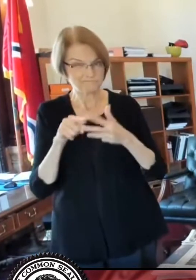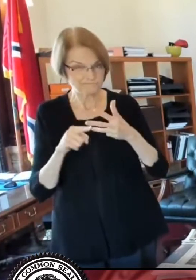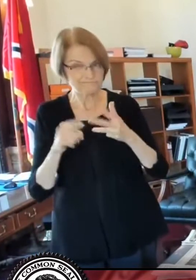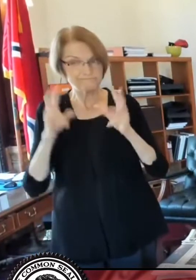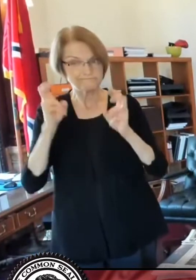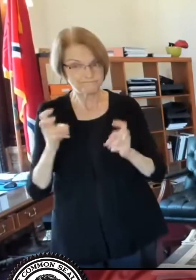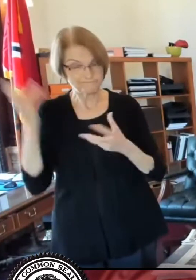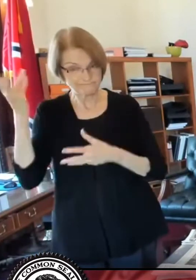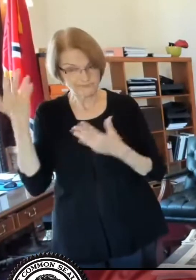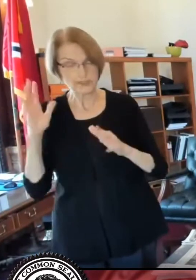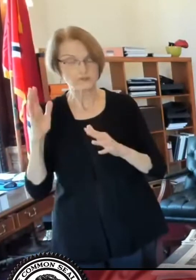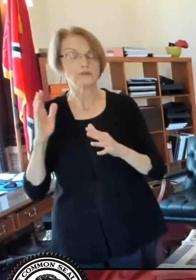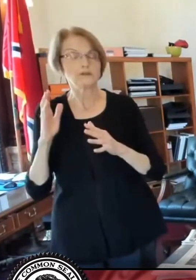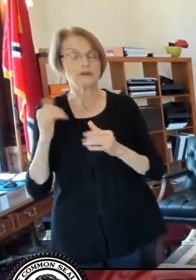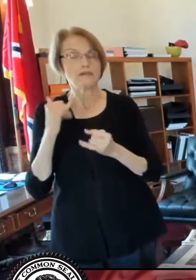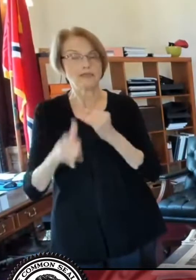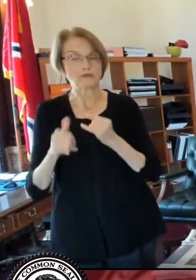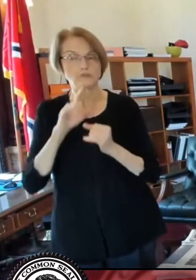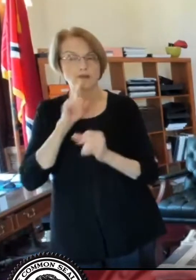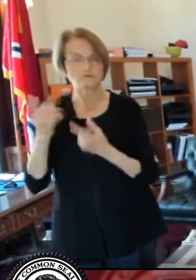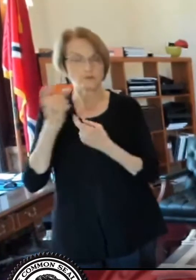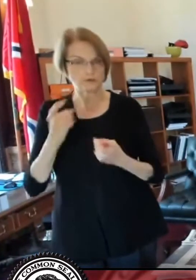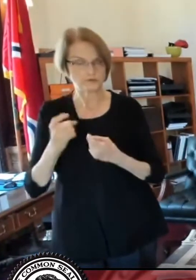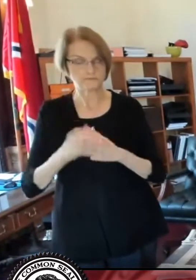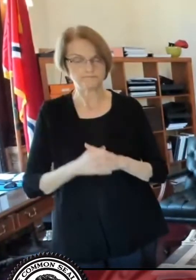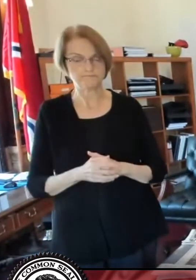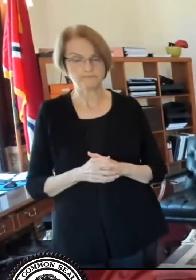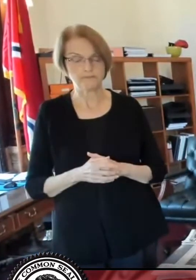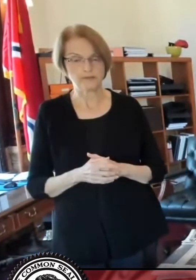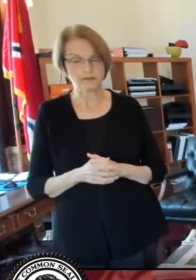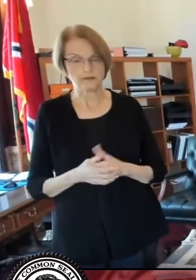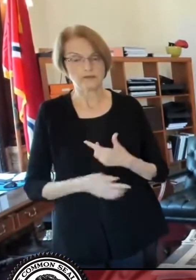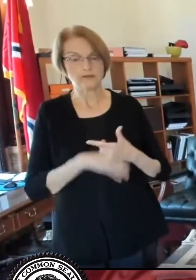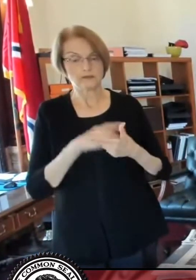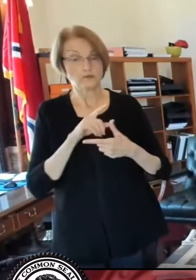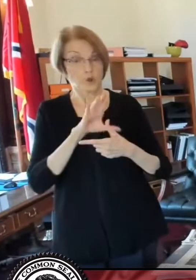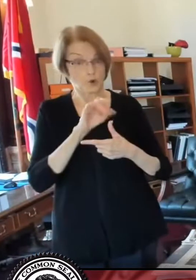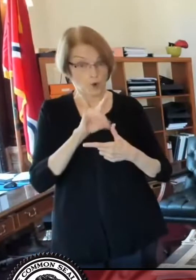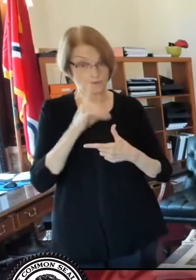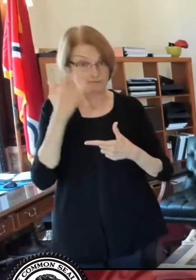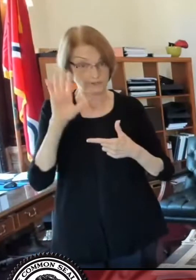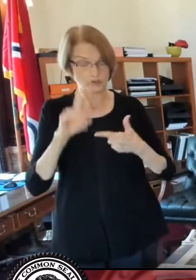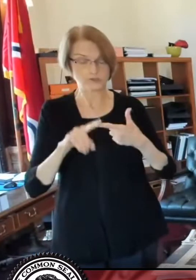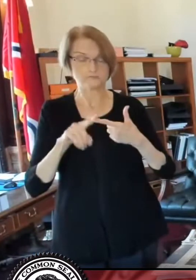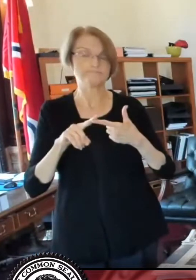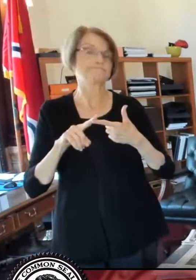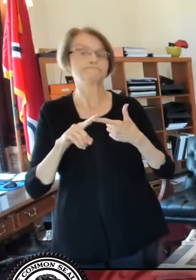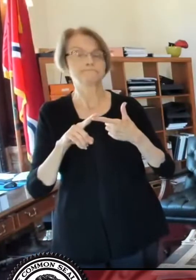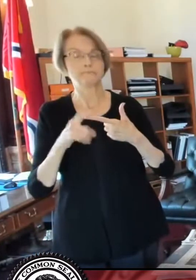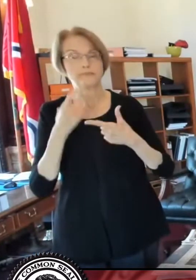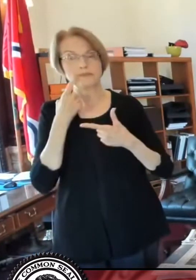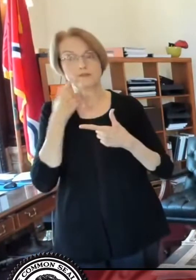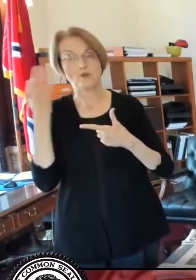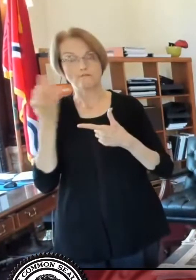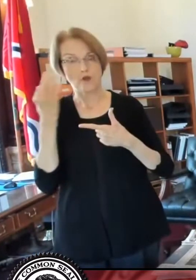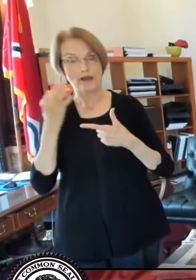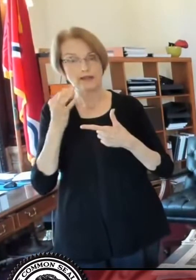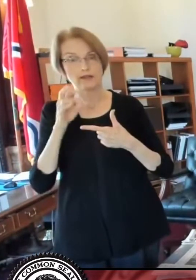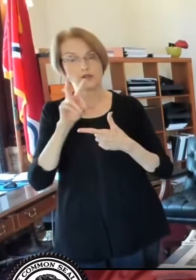One, on Friday, the 22nd Judicial